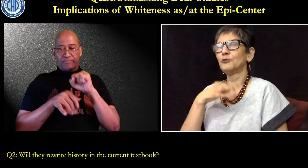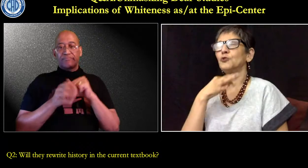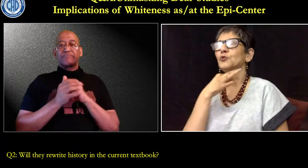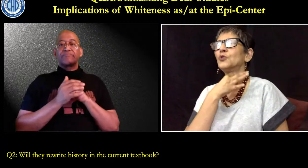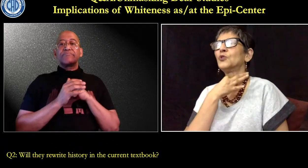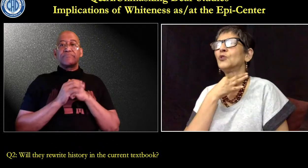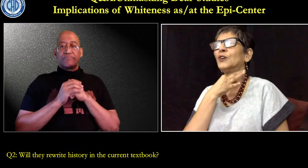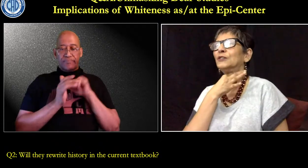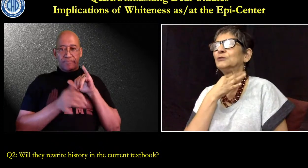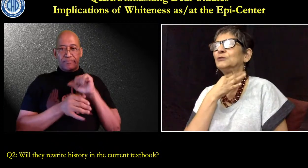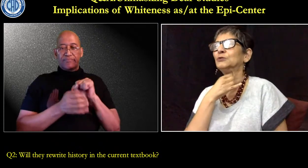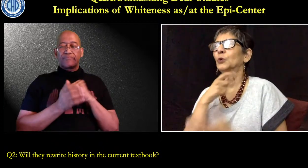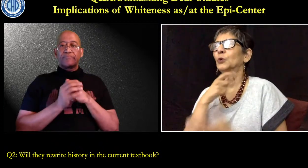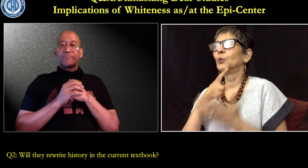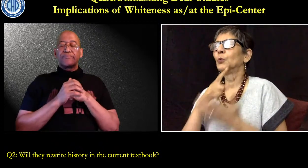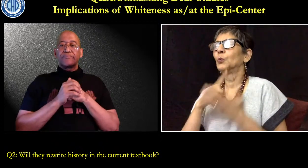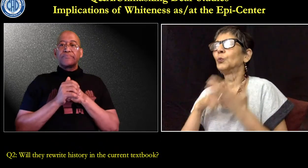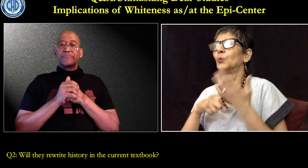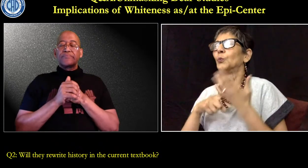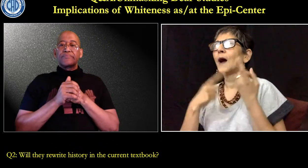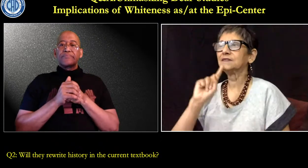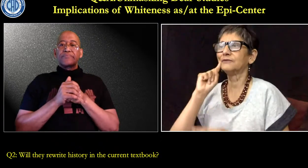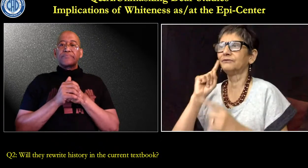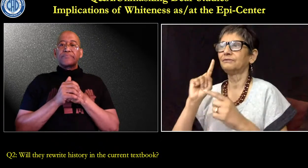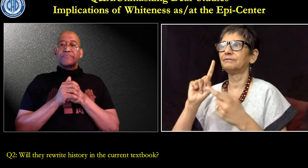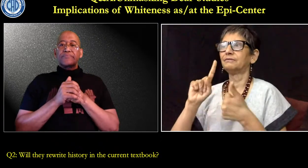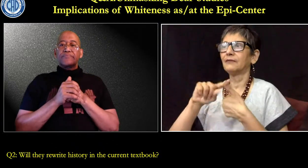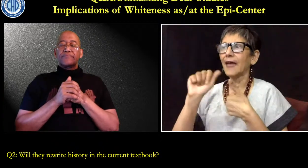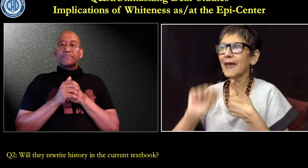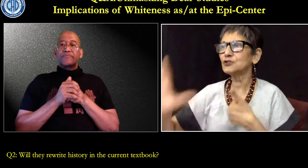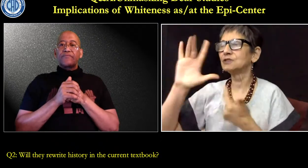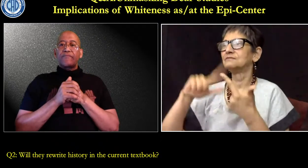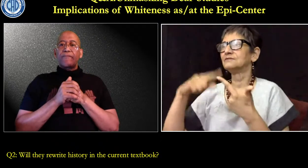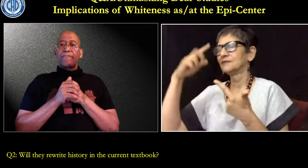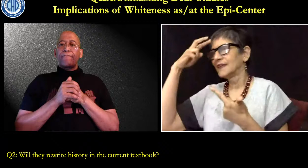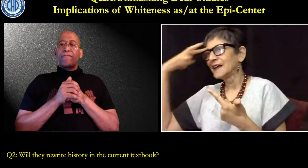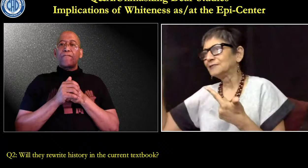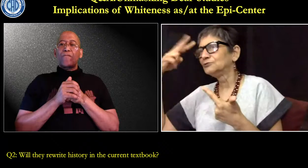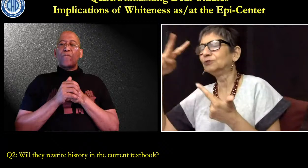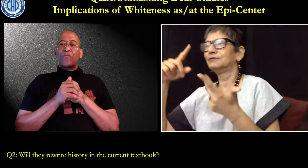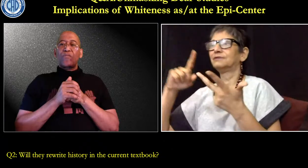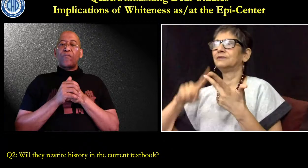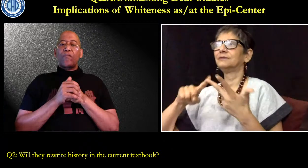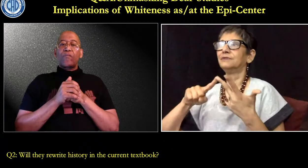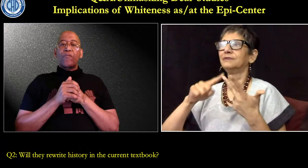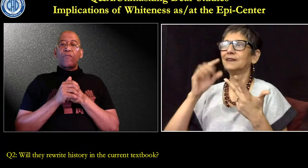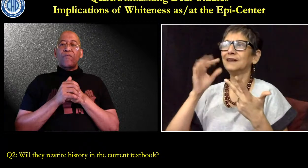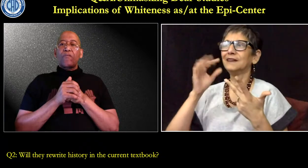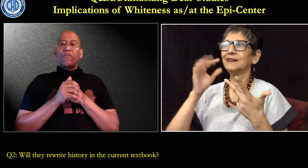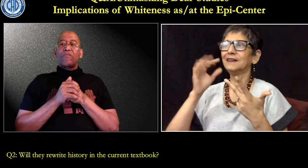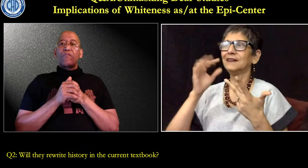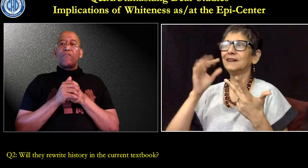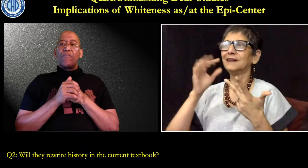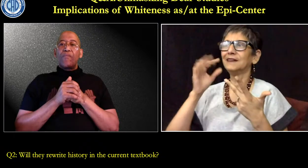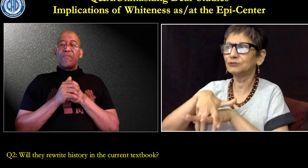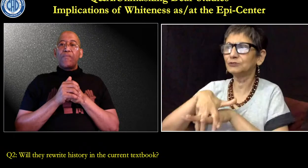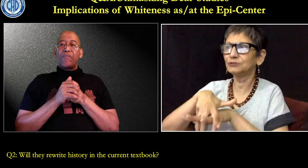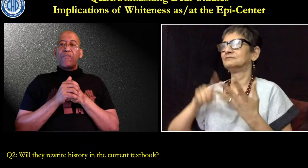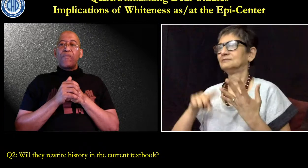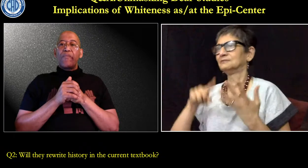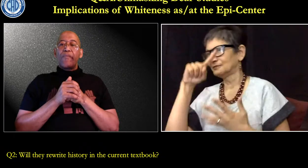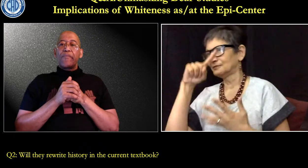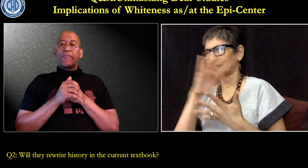of the multicultural communities. Oh, yes. I'm curious. You know, we've got the Asian, we've got